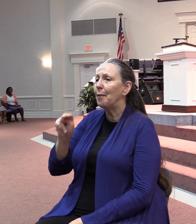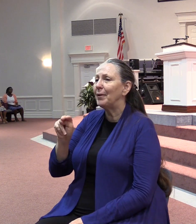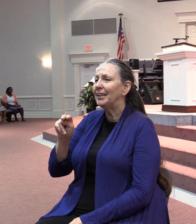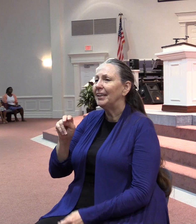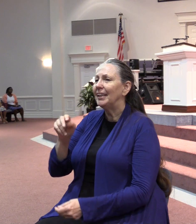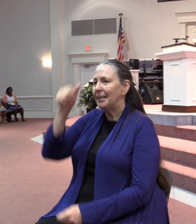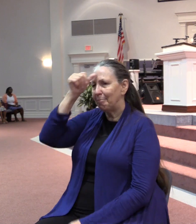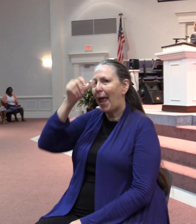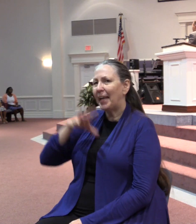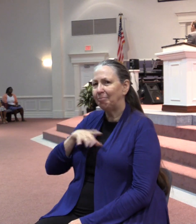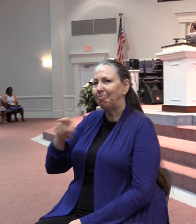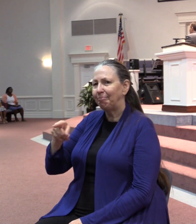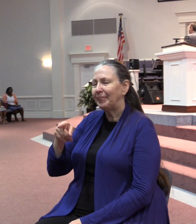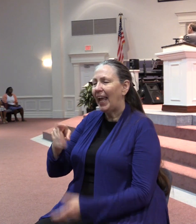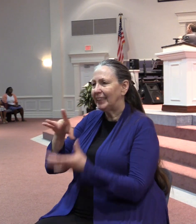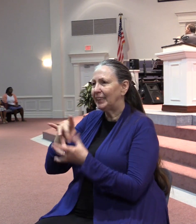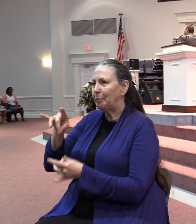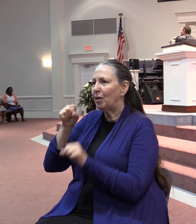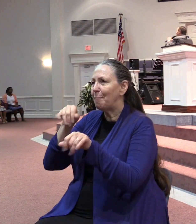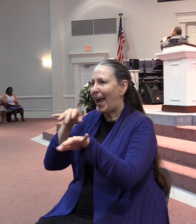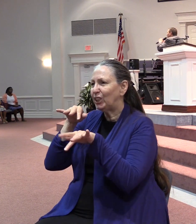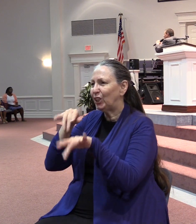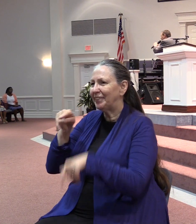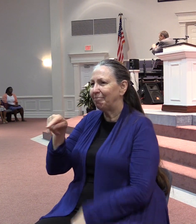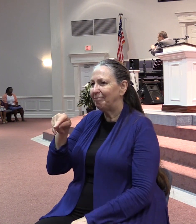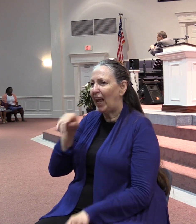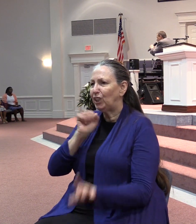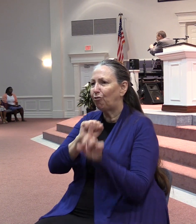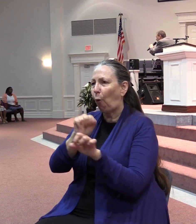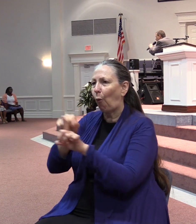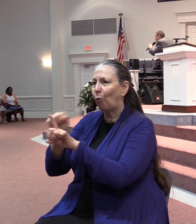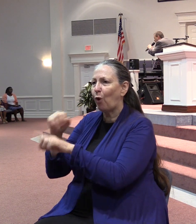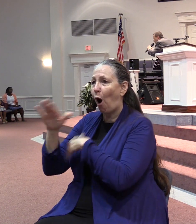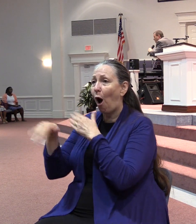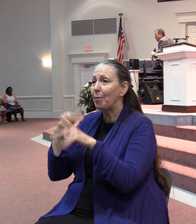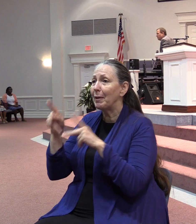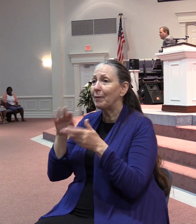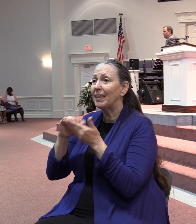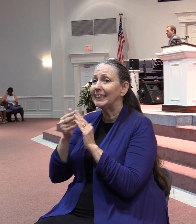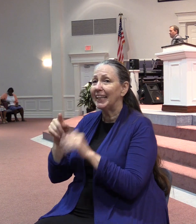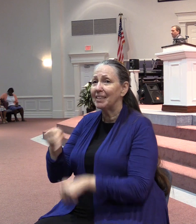He's a male. And he has bewitched the people.